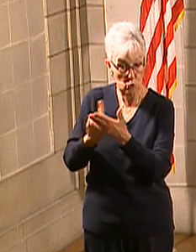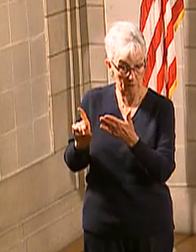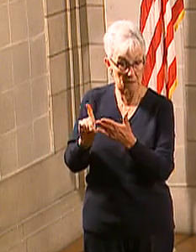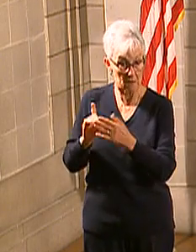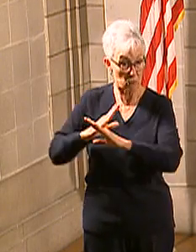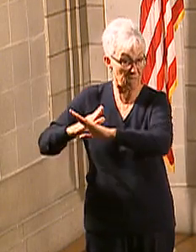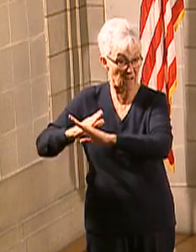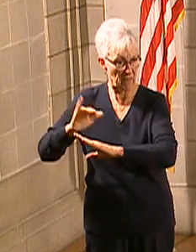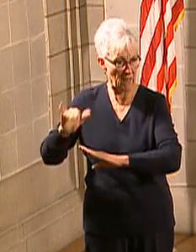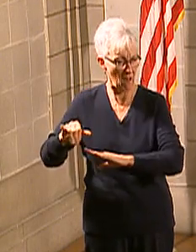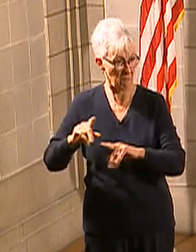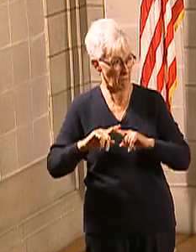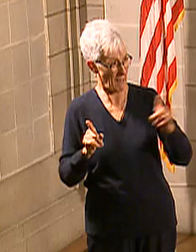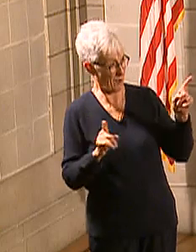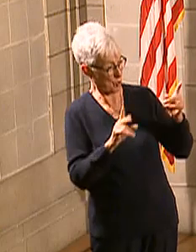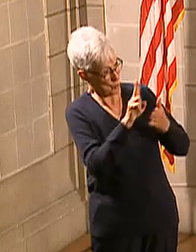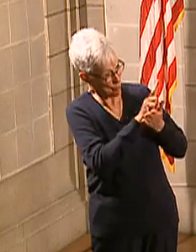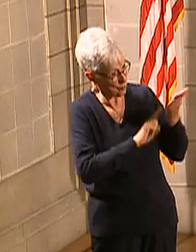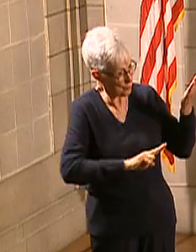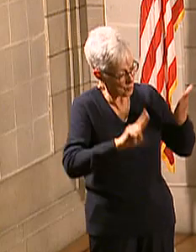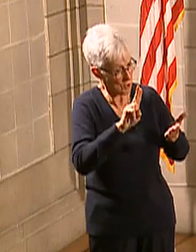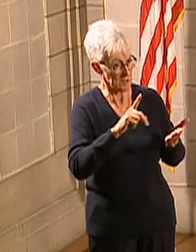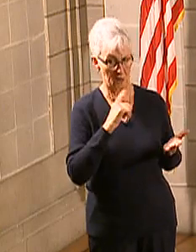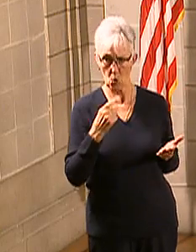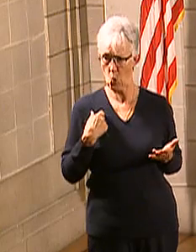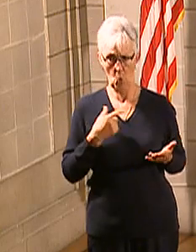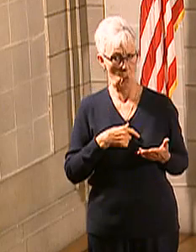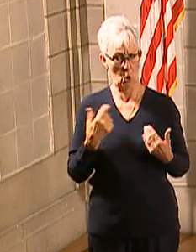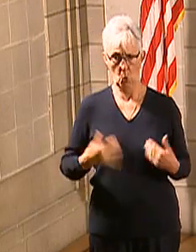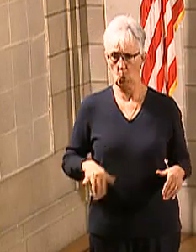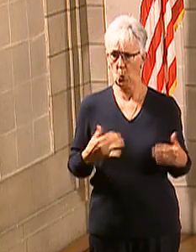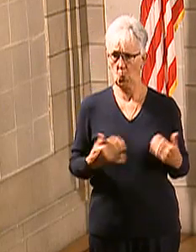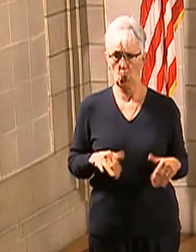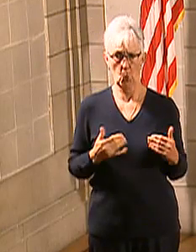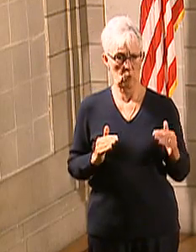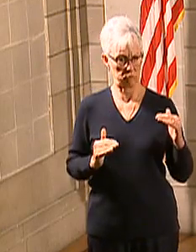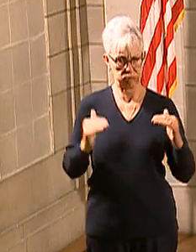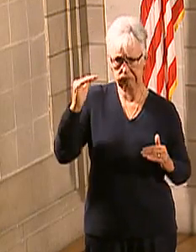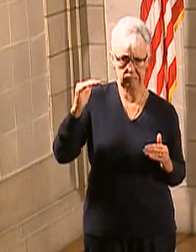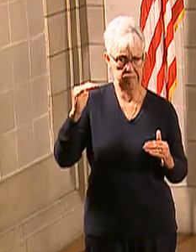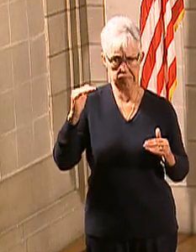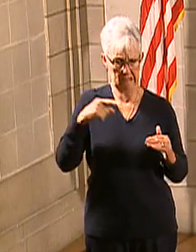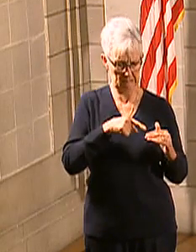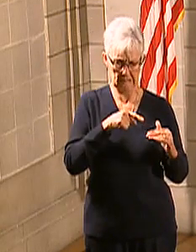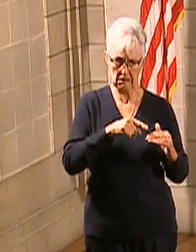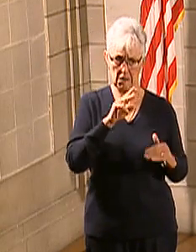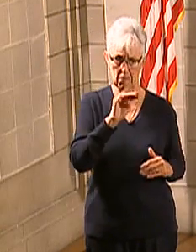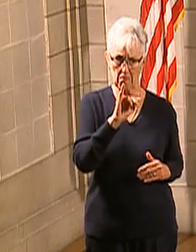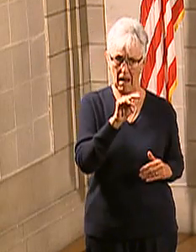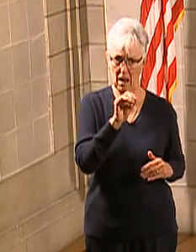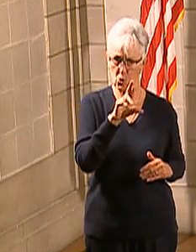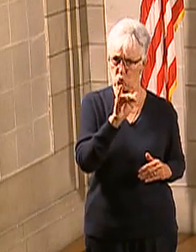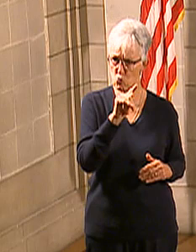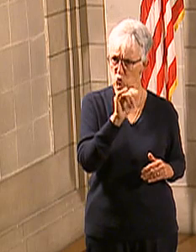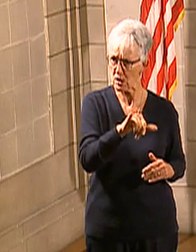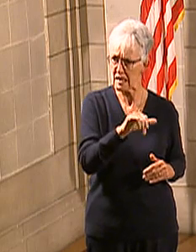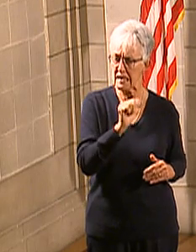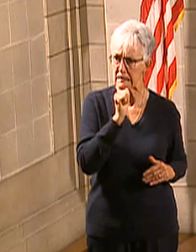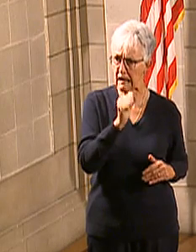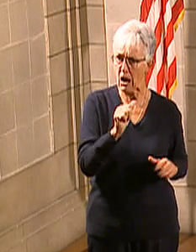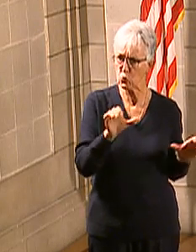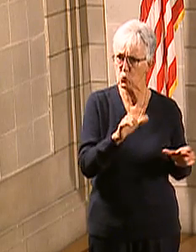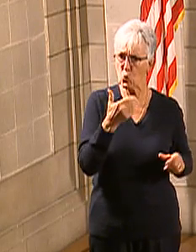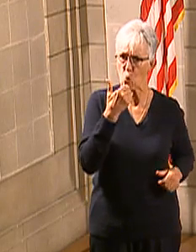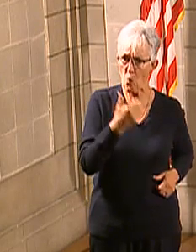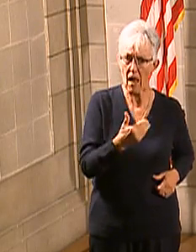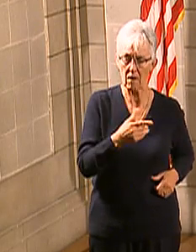of higher education to say, hey, we have discrepancies in how minorities are doing, and then draw the conclusion that somehow everything's systematically racist, that's